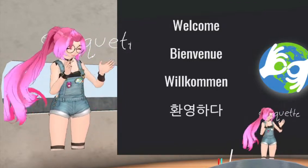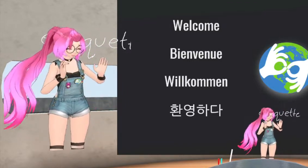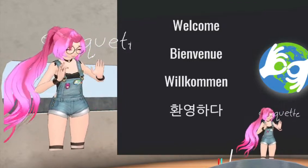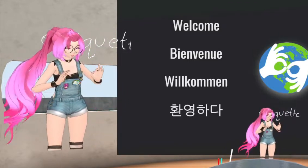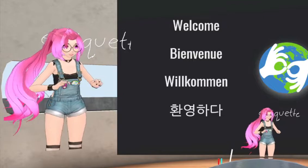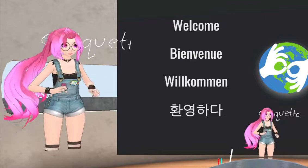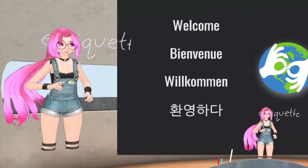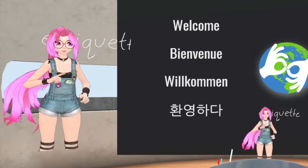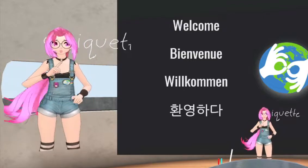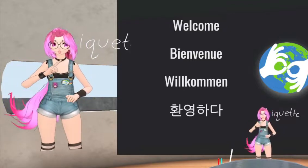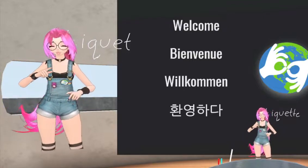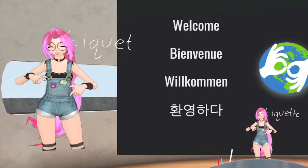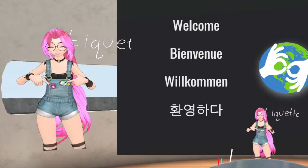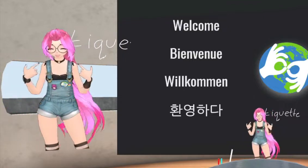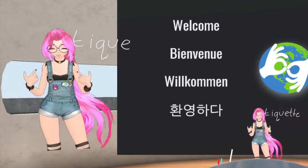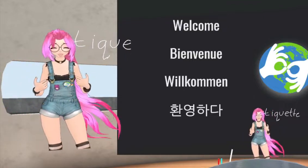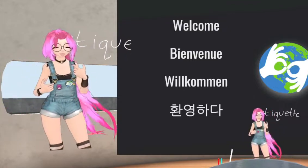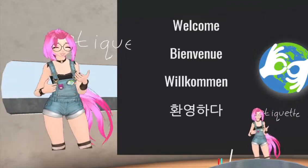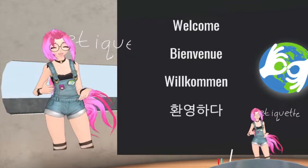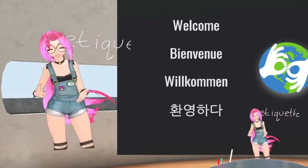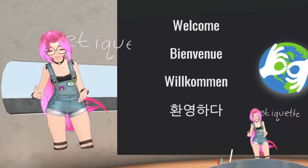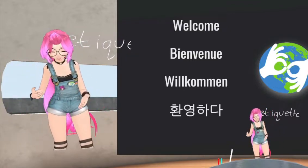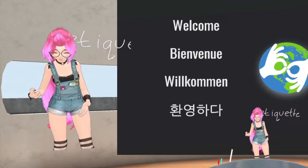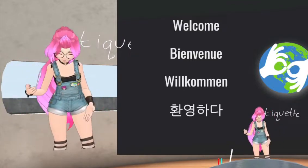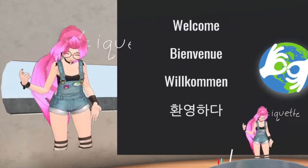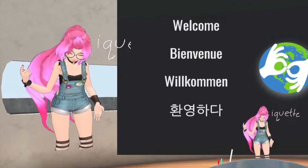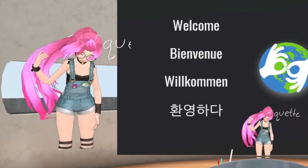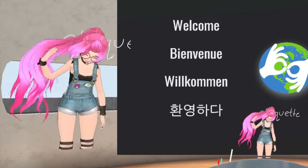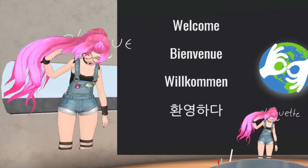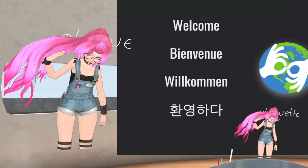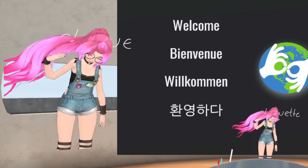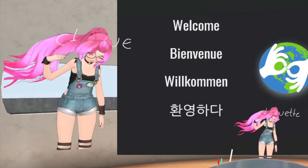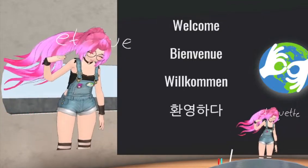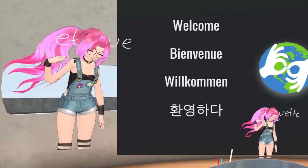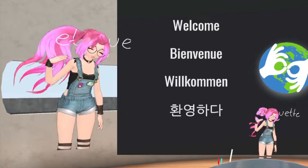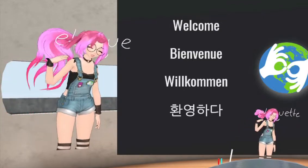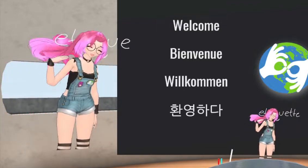Q-U. Uh-huh. E. And then is it T-T-E?